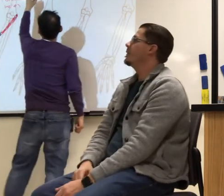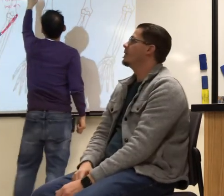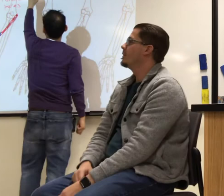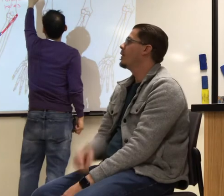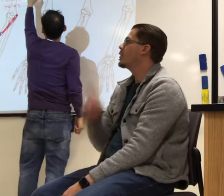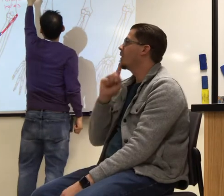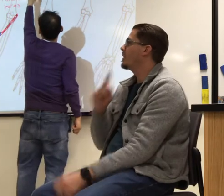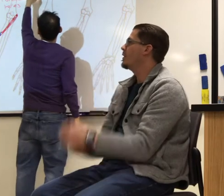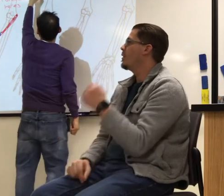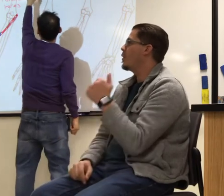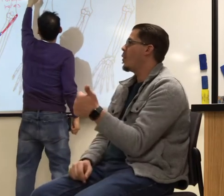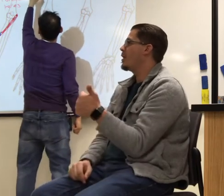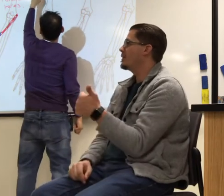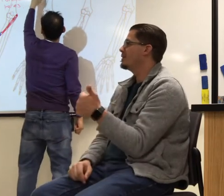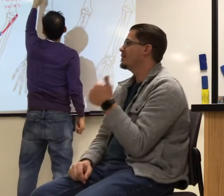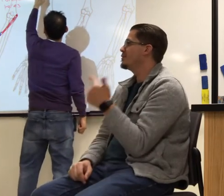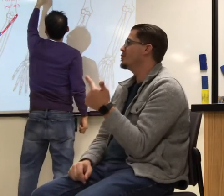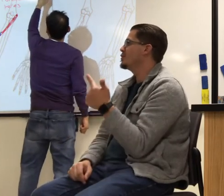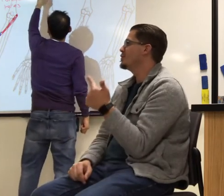Let's now do